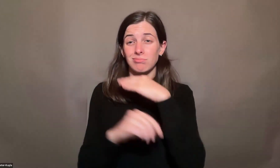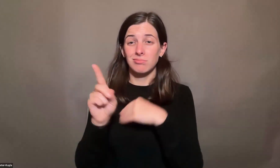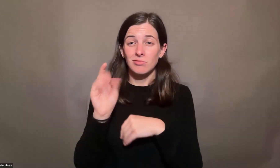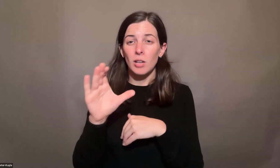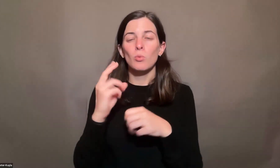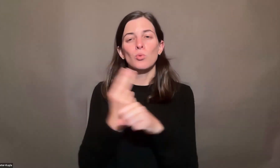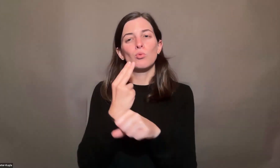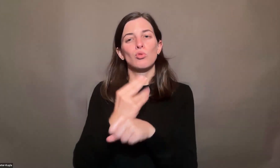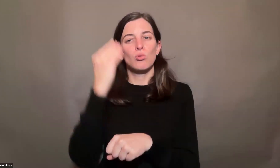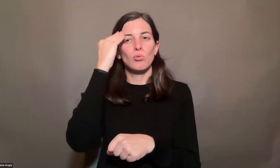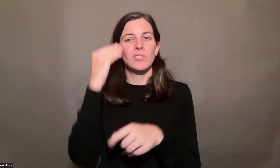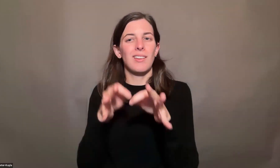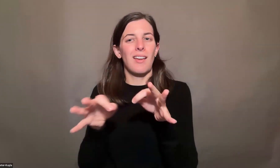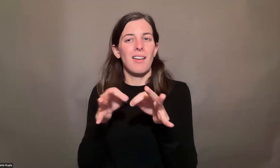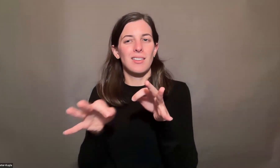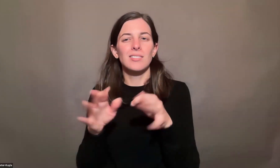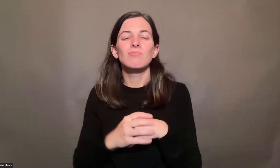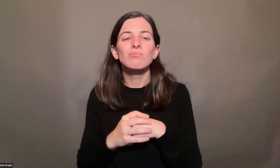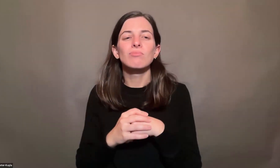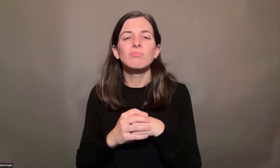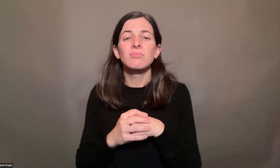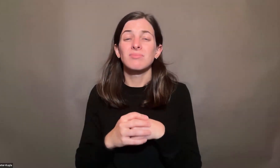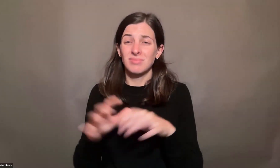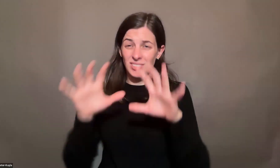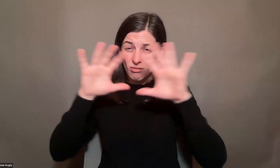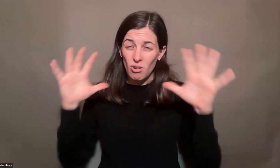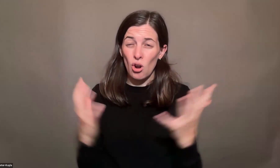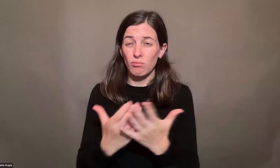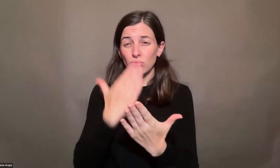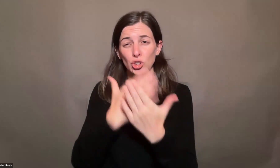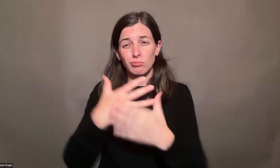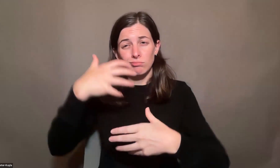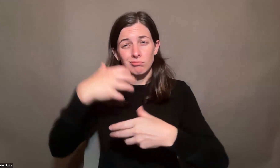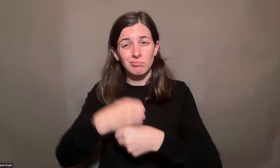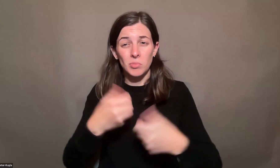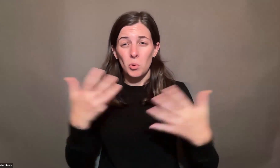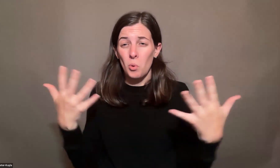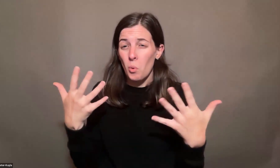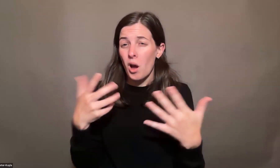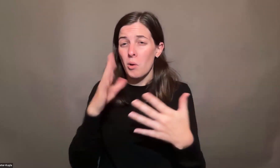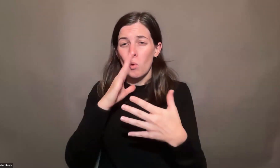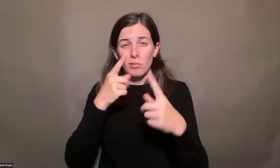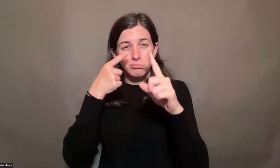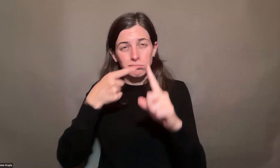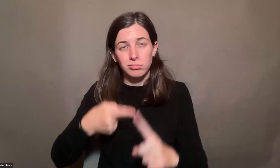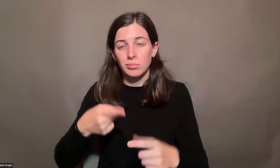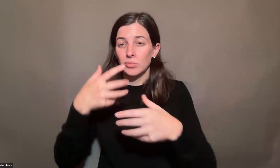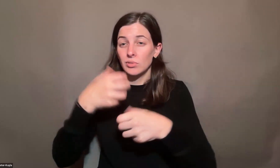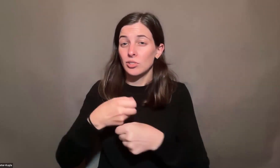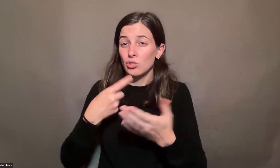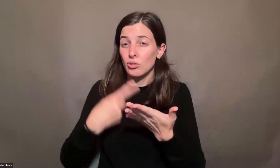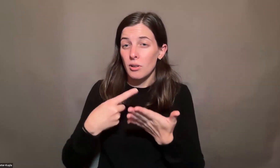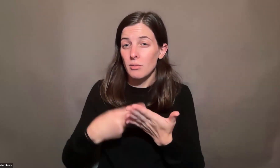really good overview of what you're talking about. Headings give that information structure, they split it into different